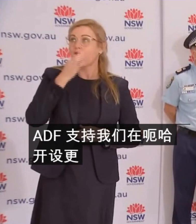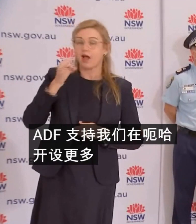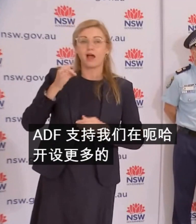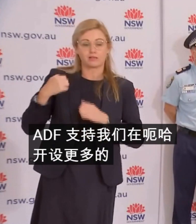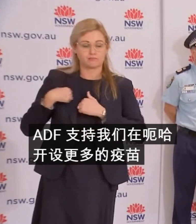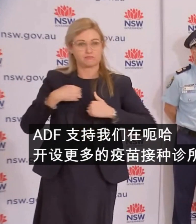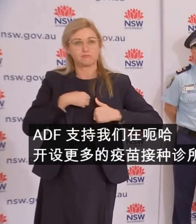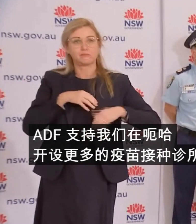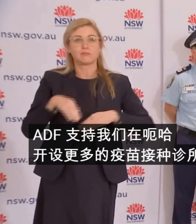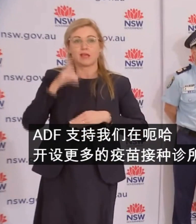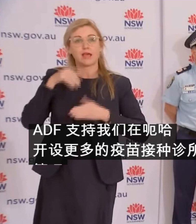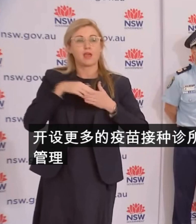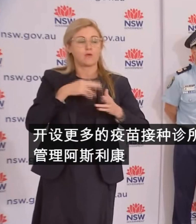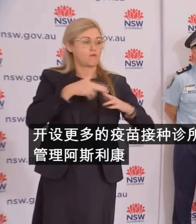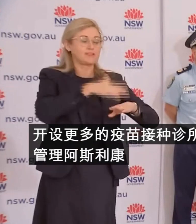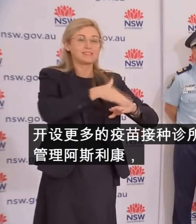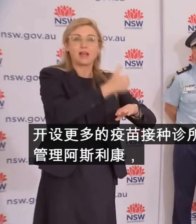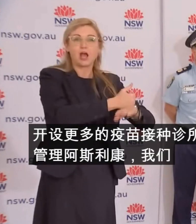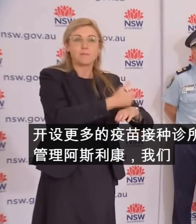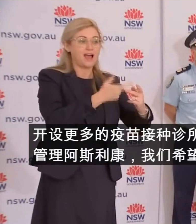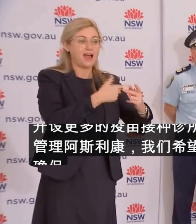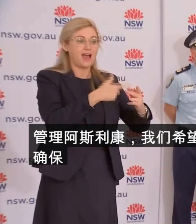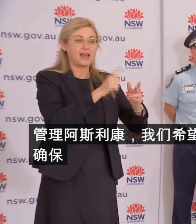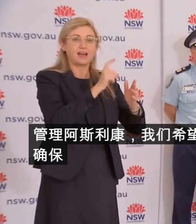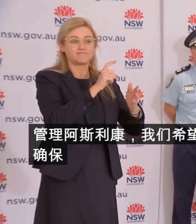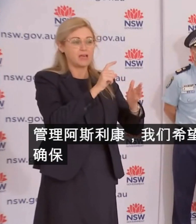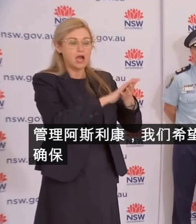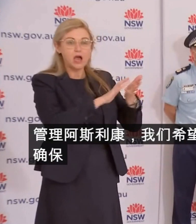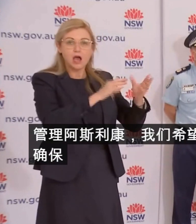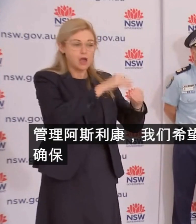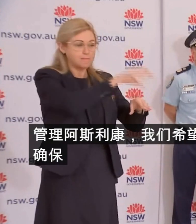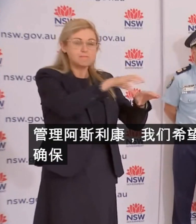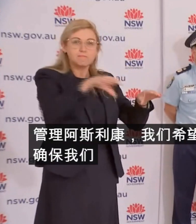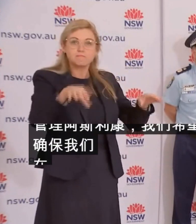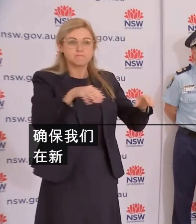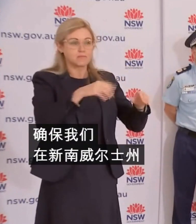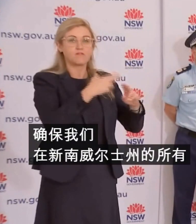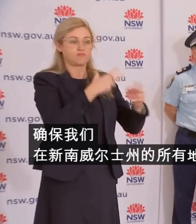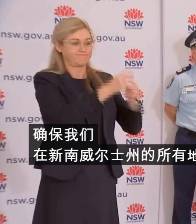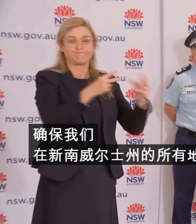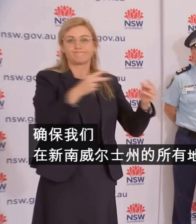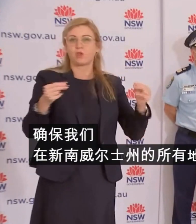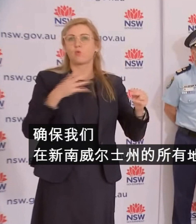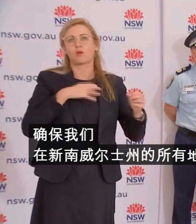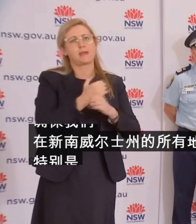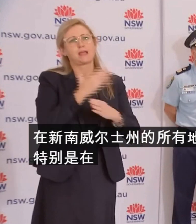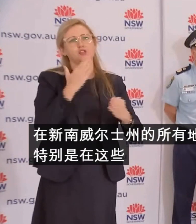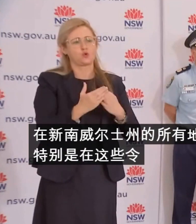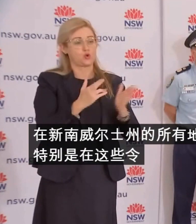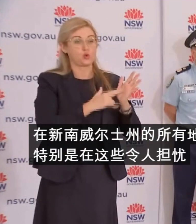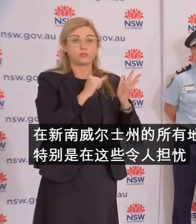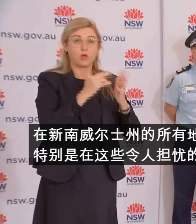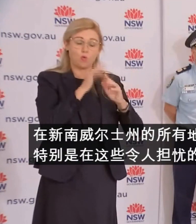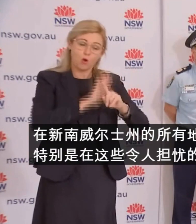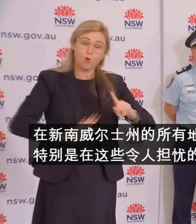having additional vaccination clinics administering AstraZeneca. We want to make sure that we have enough points of access across all of New South Wales, in